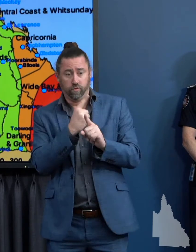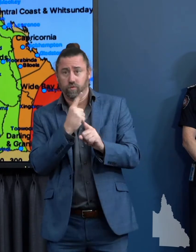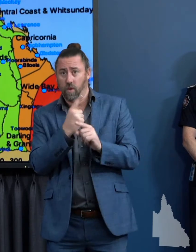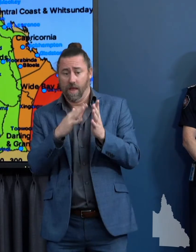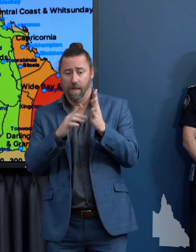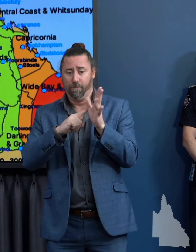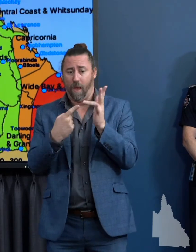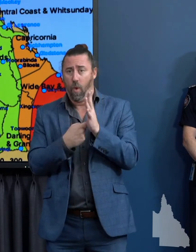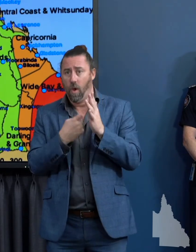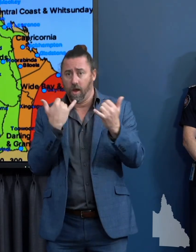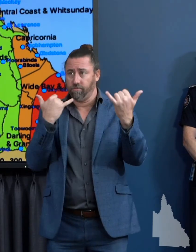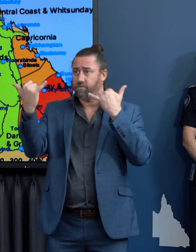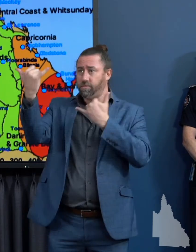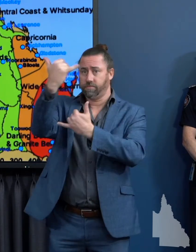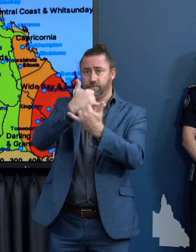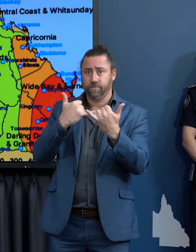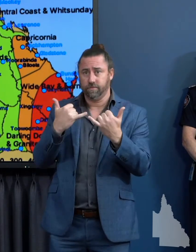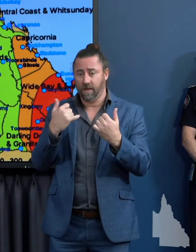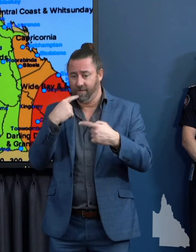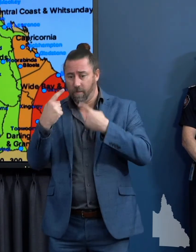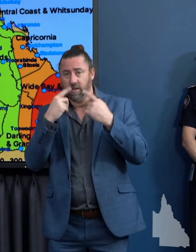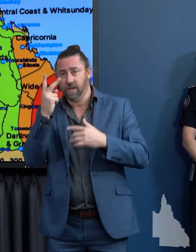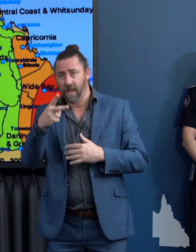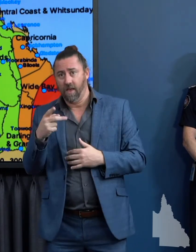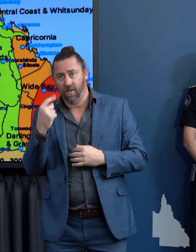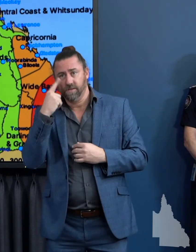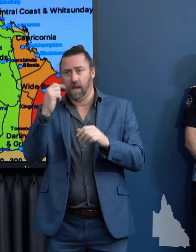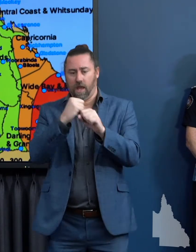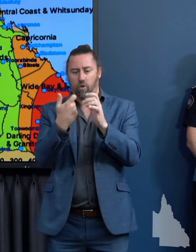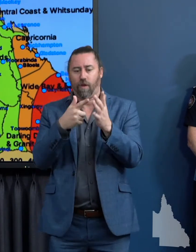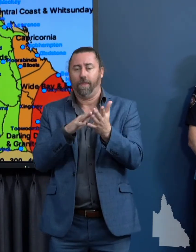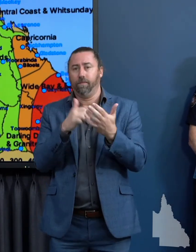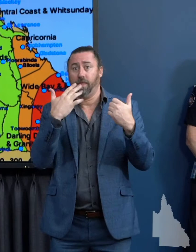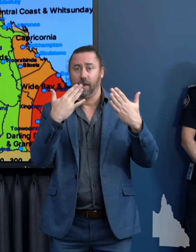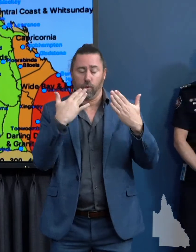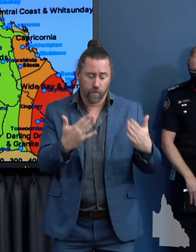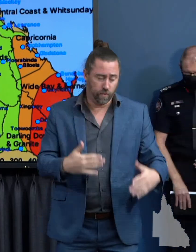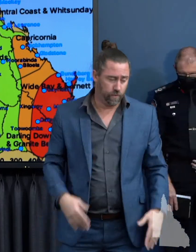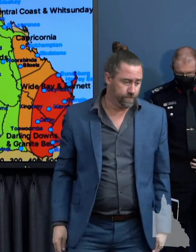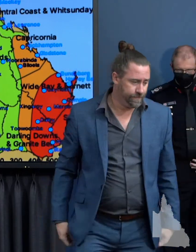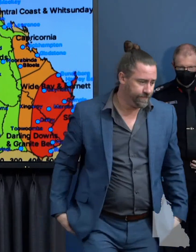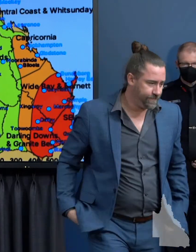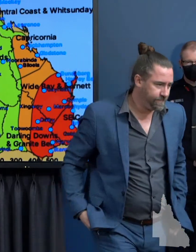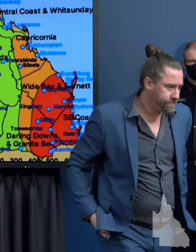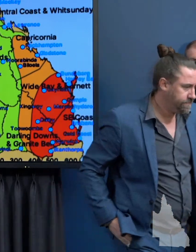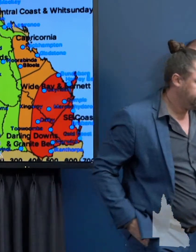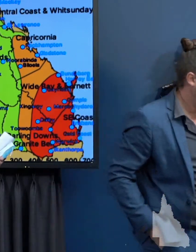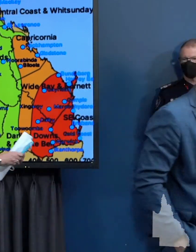again, and they have to go and check out on Grantham. Gotta go. Okay? Thank you. Thank you.